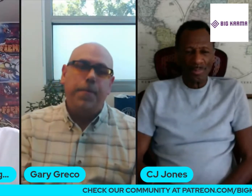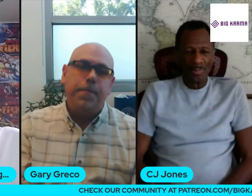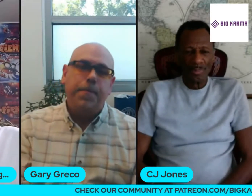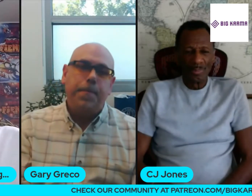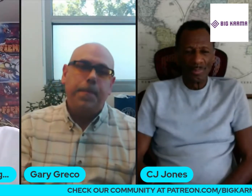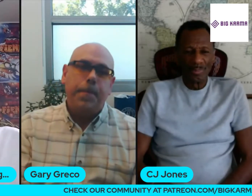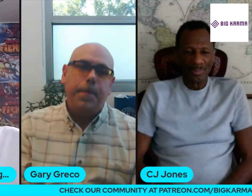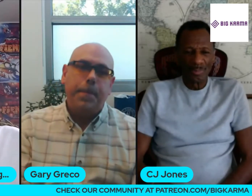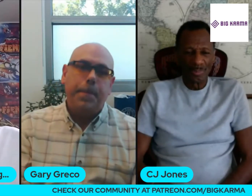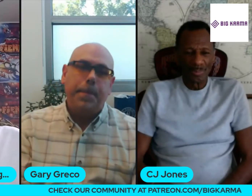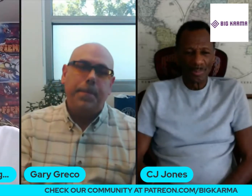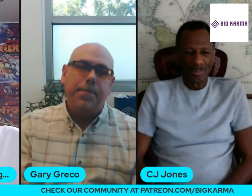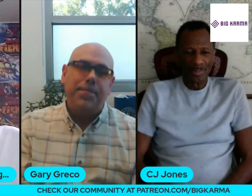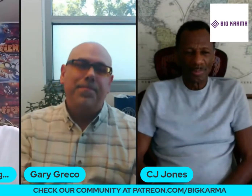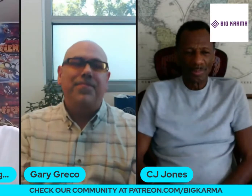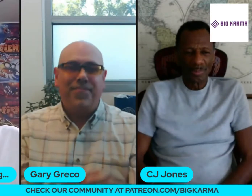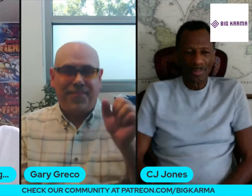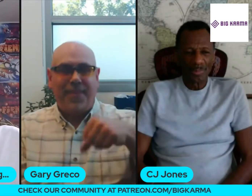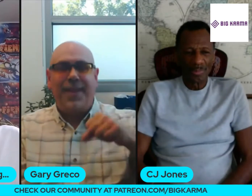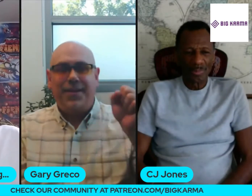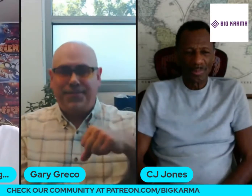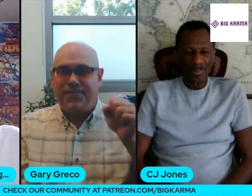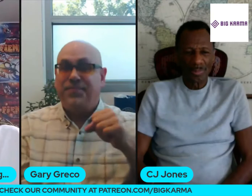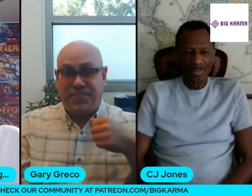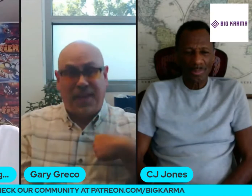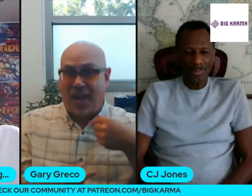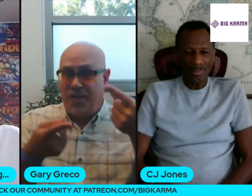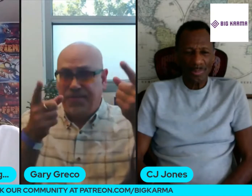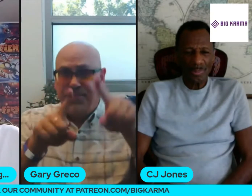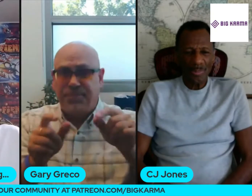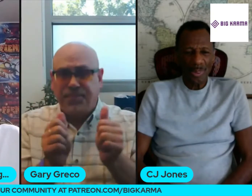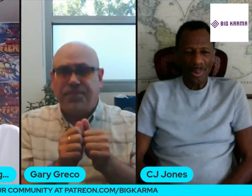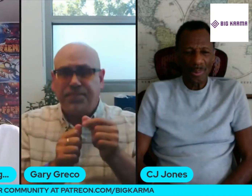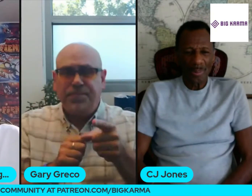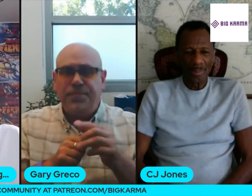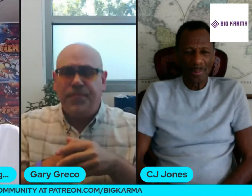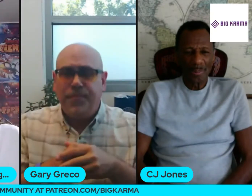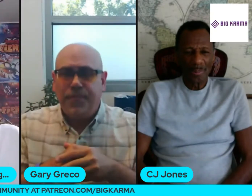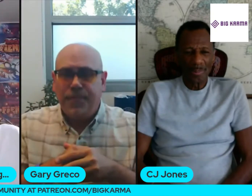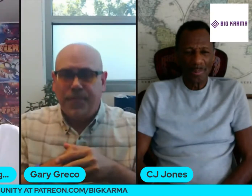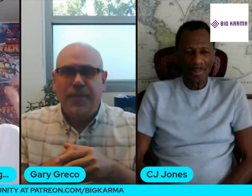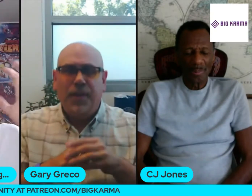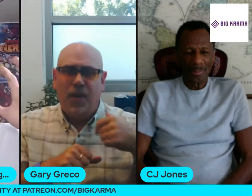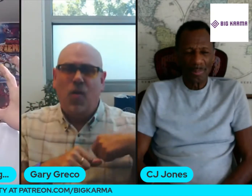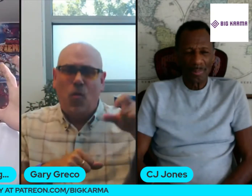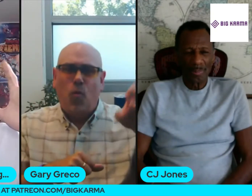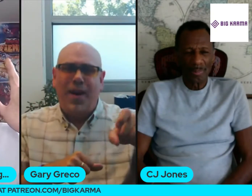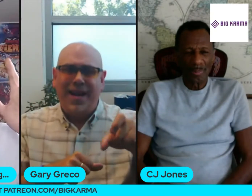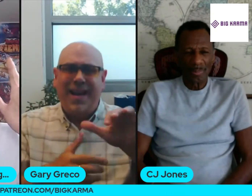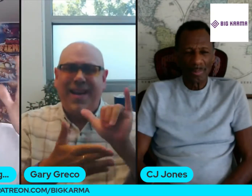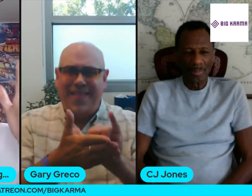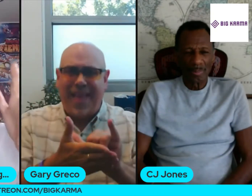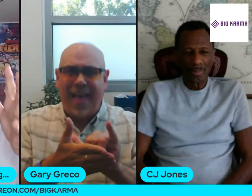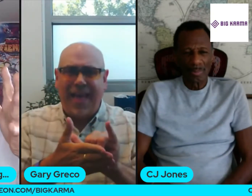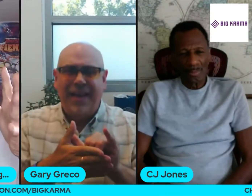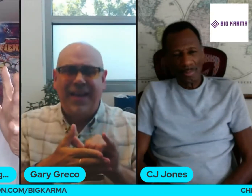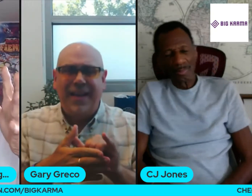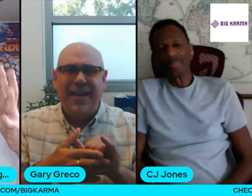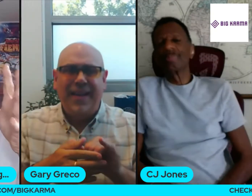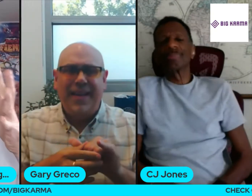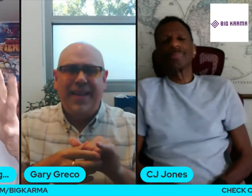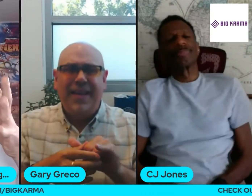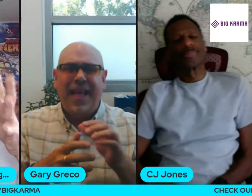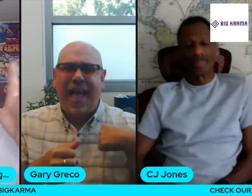forth. Yes, and I agree with you. We need more positivity. I think